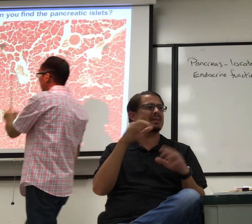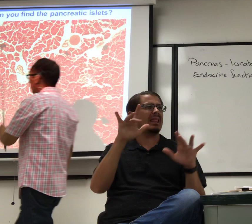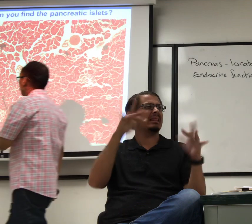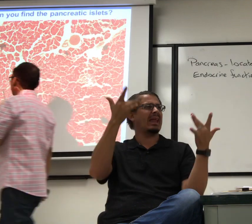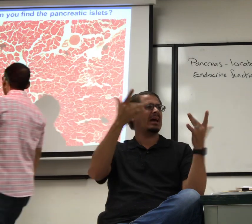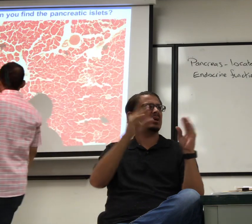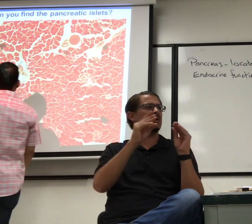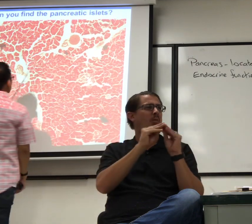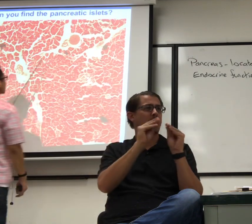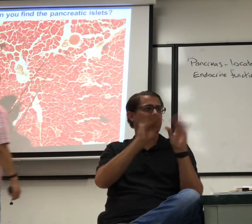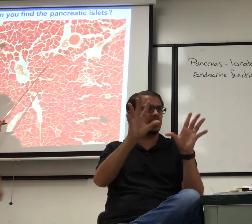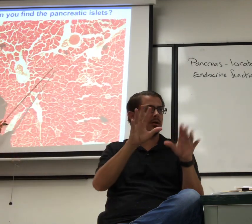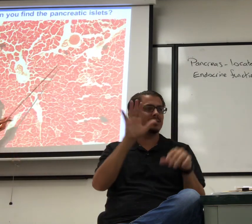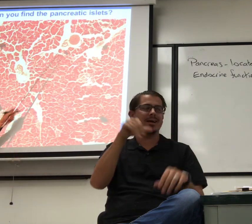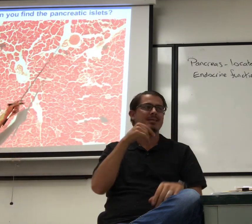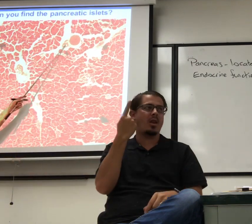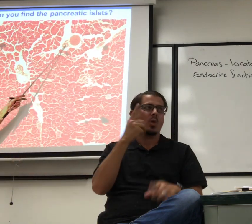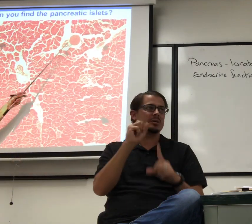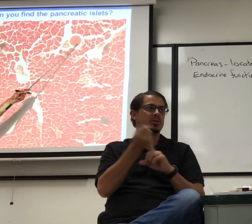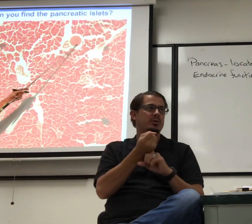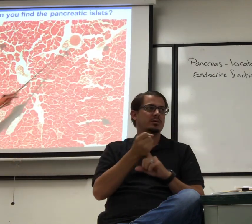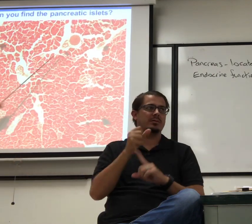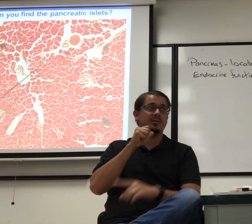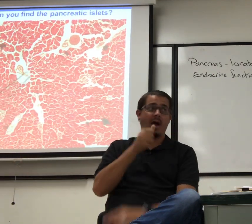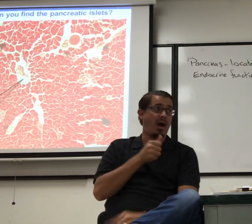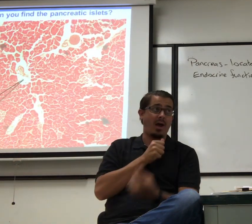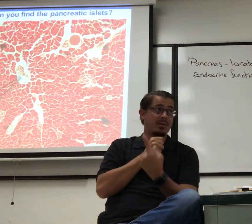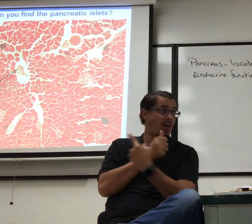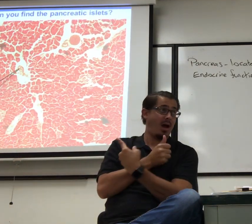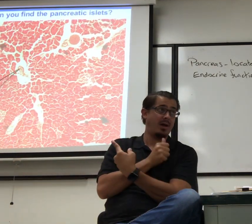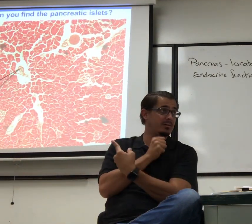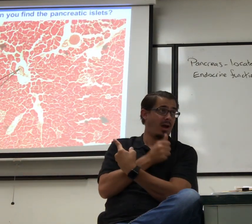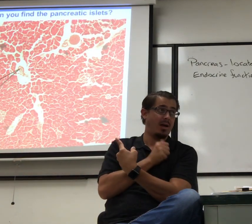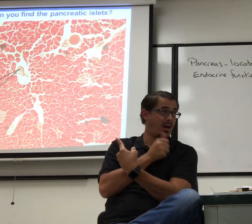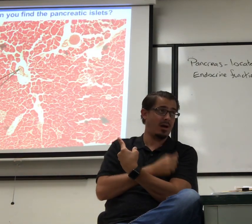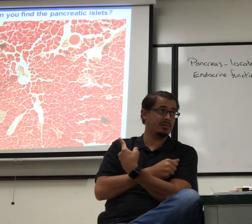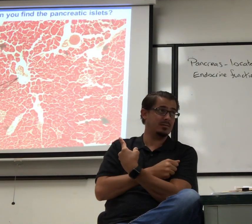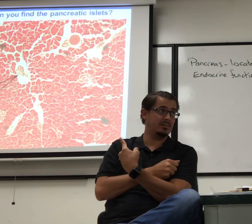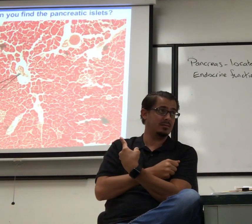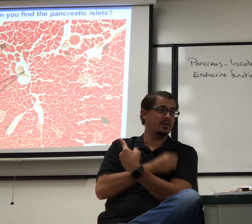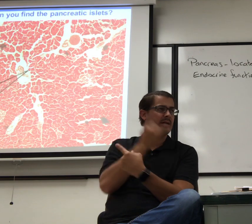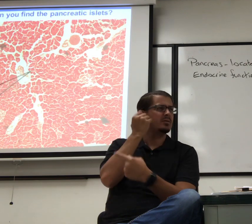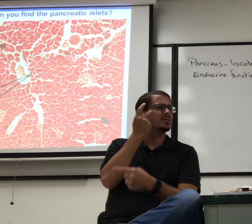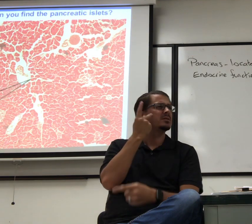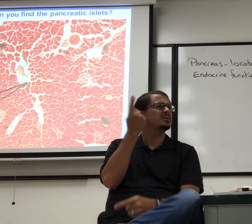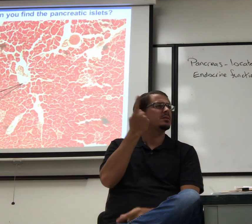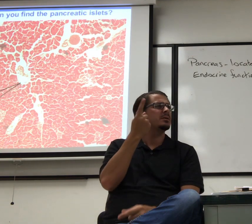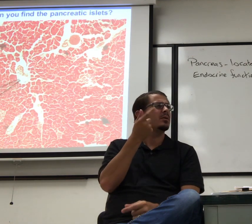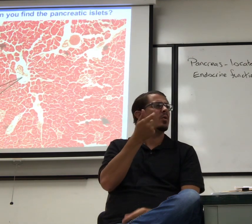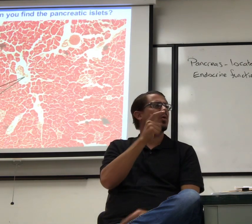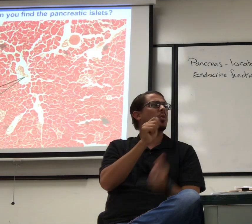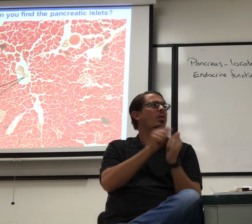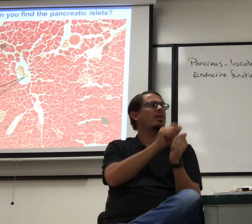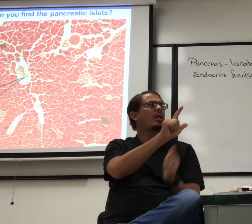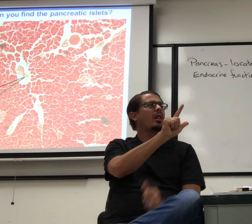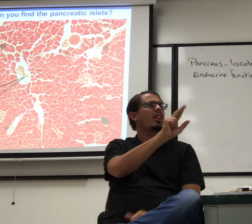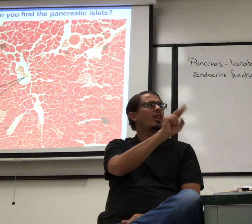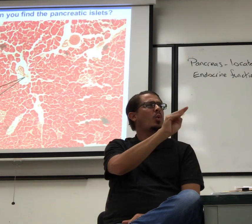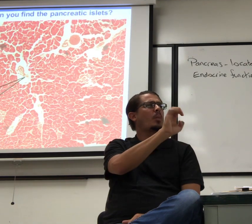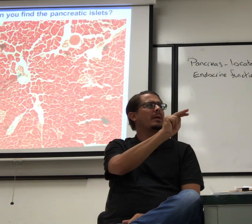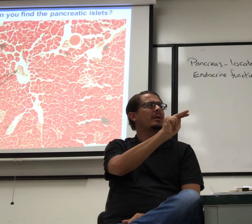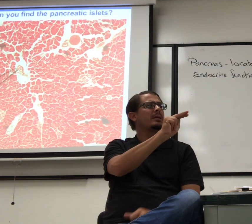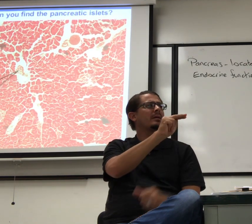lab in the morning class. A lot of students, they just kind of look for something that's lighter and stands out, but that's not always the case. Not